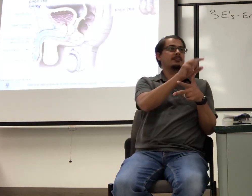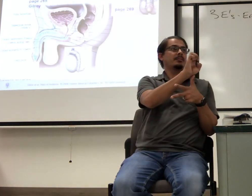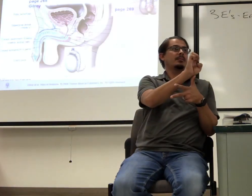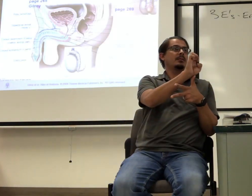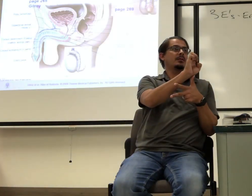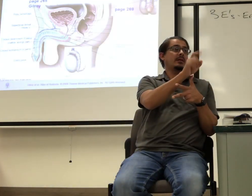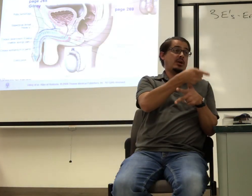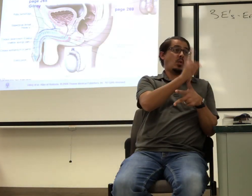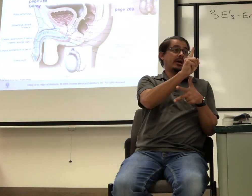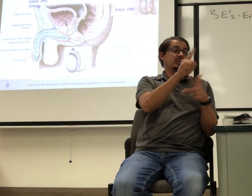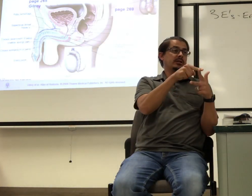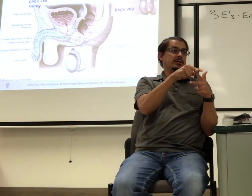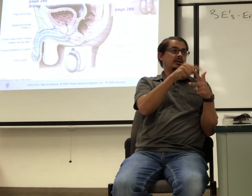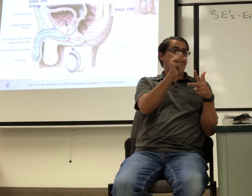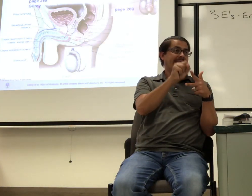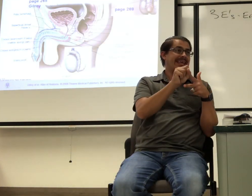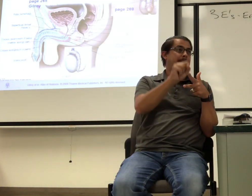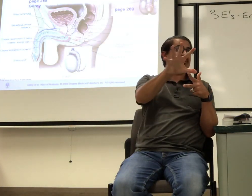emission,